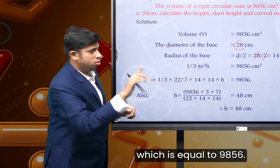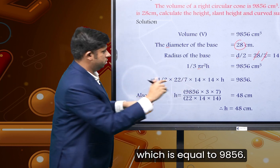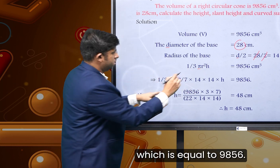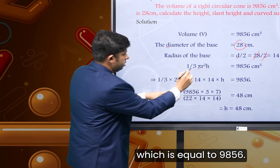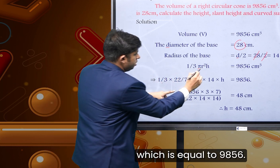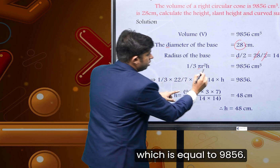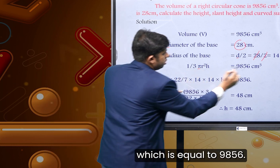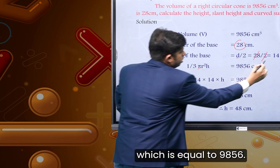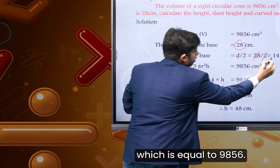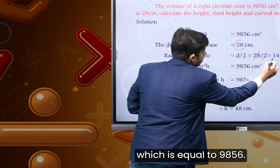9856.